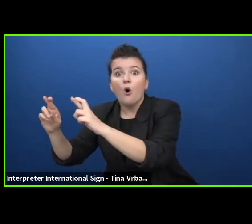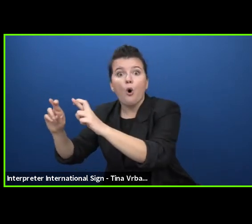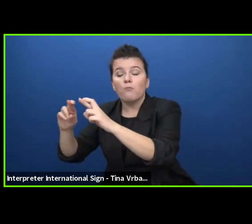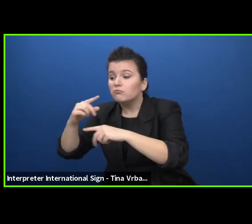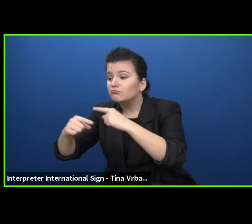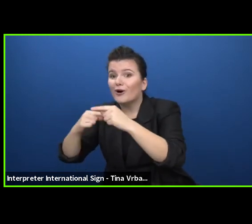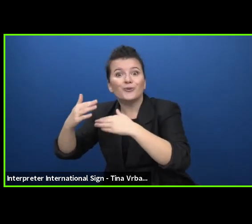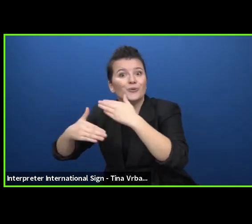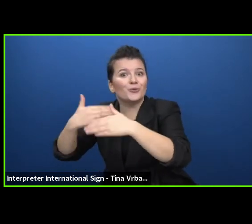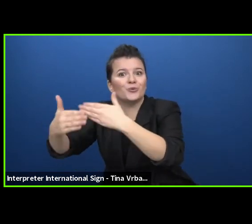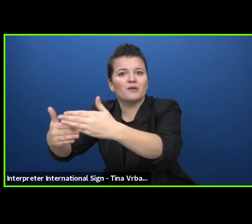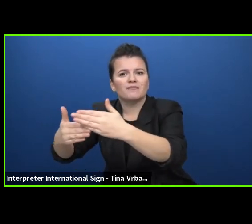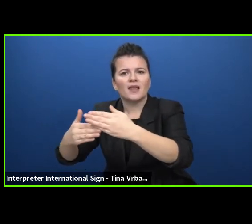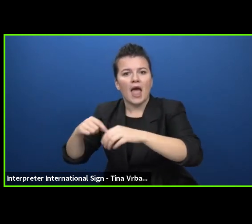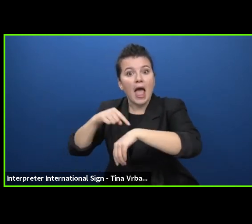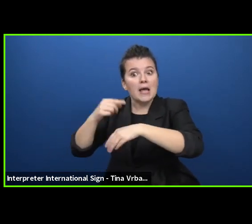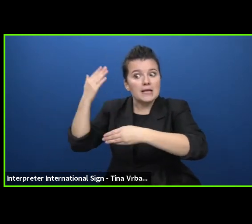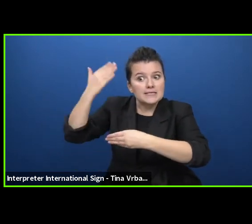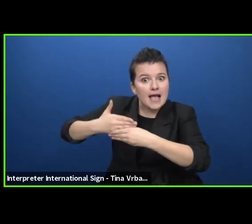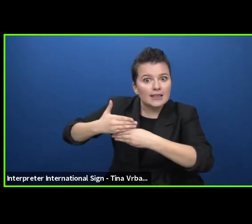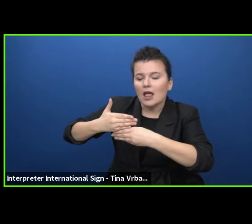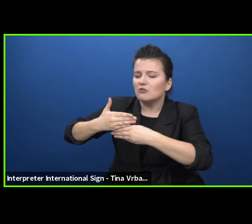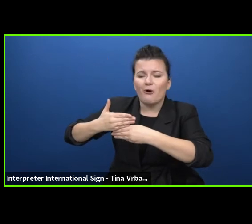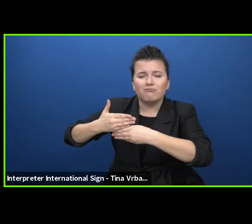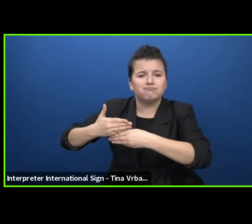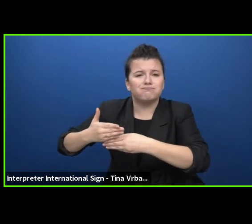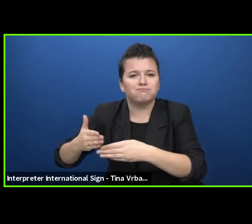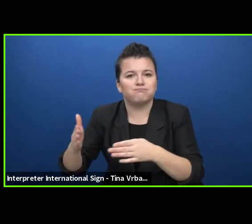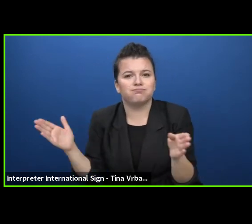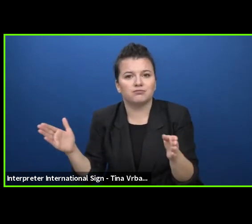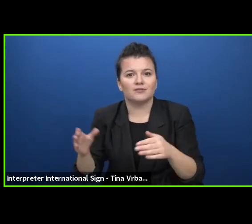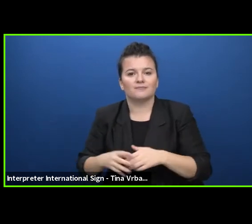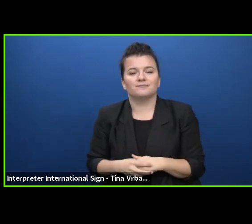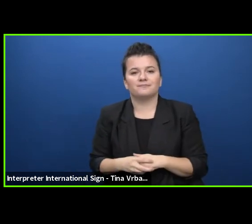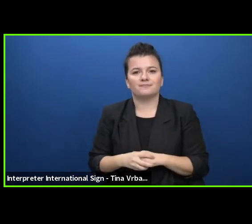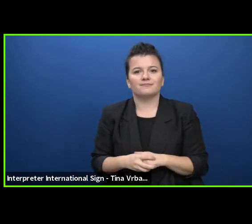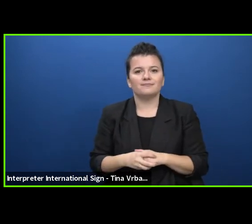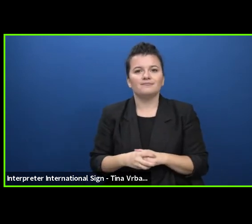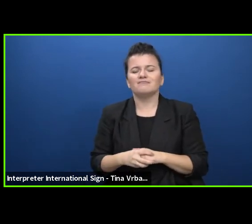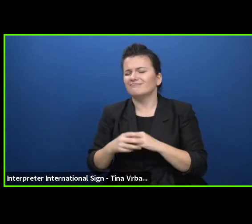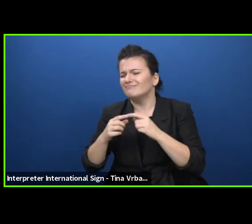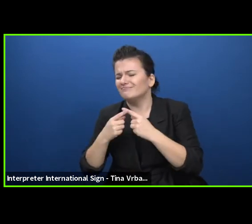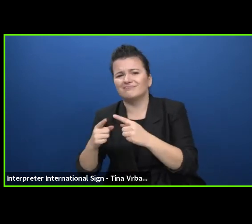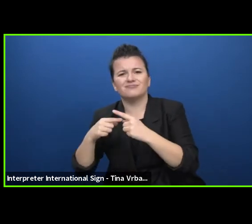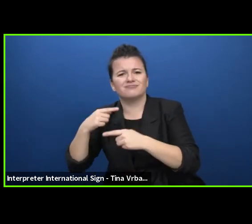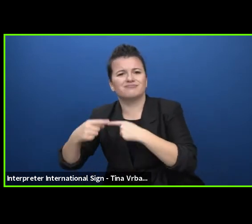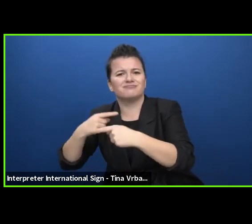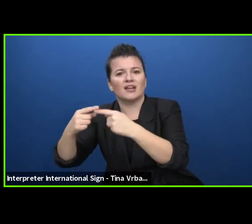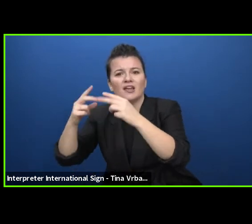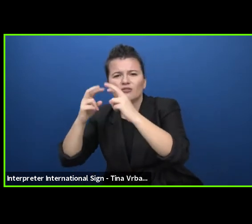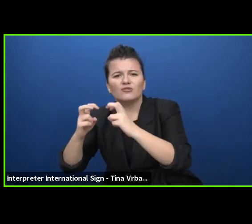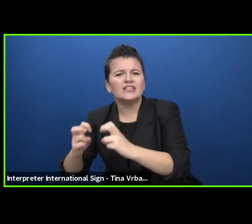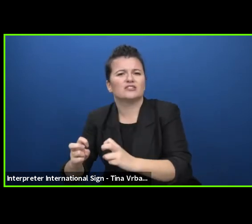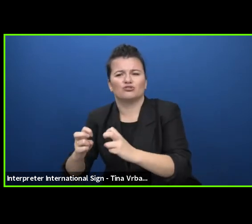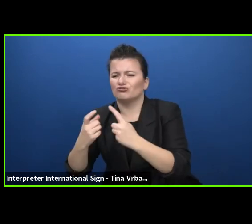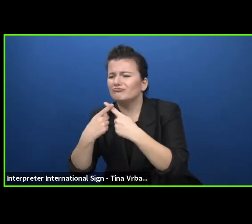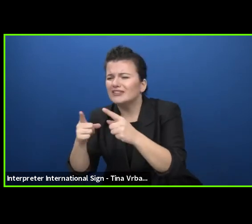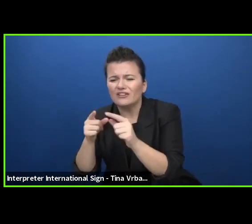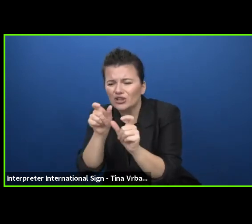First texts of unknown playwrights. Under-researched huge symbiotic creatures.